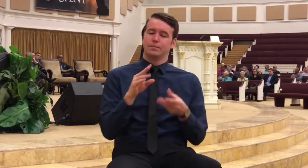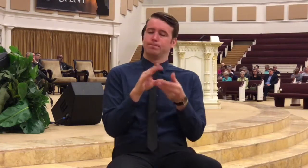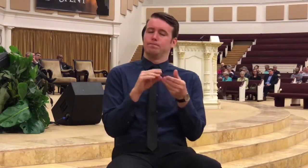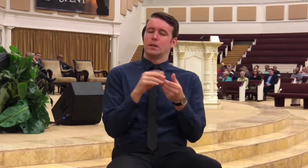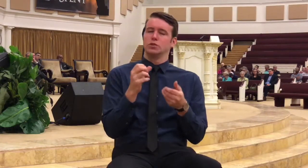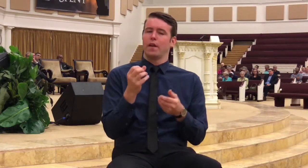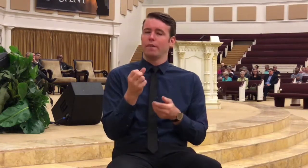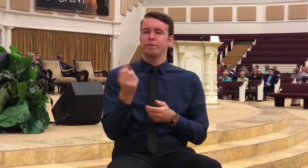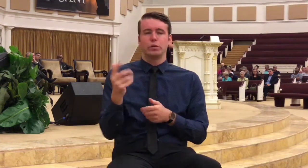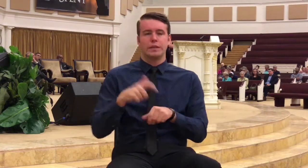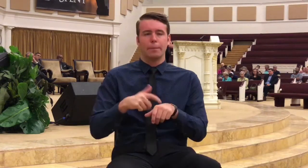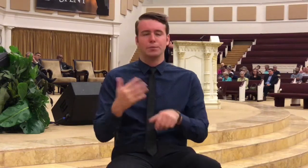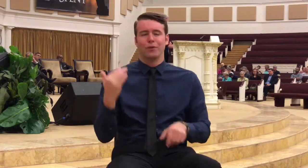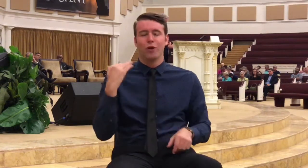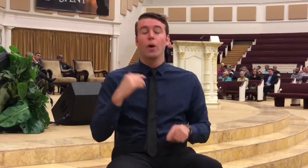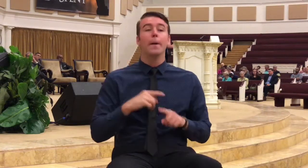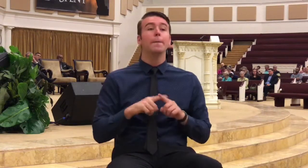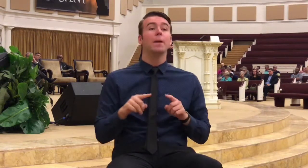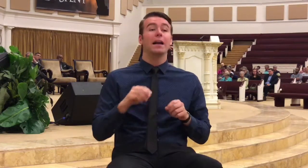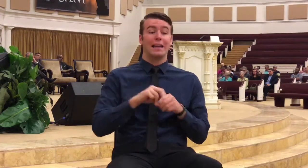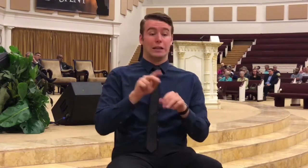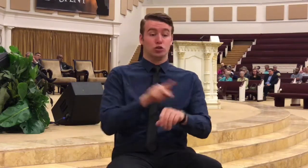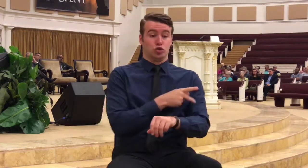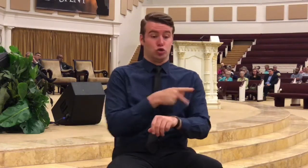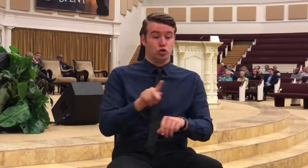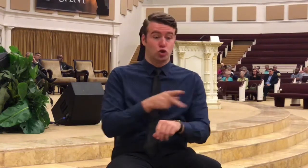past. But the Bible tells us in Psalm